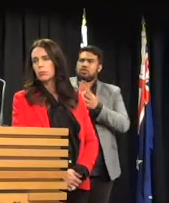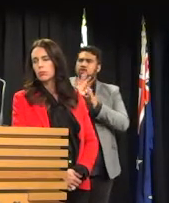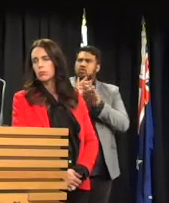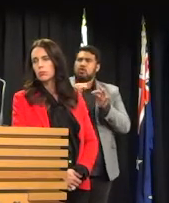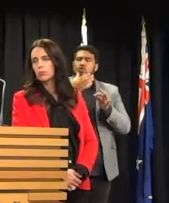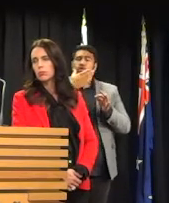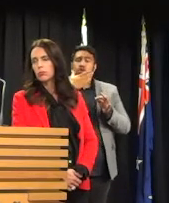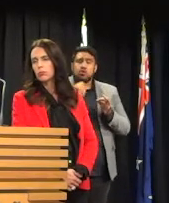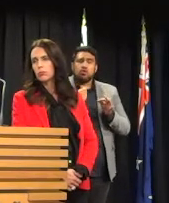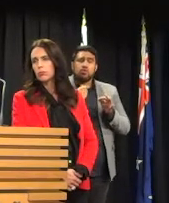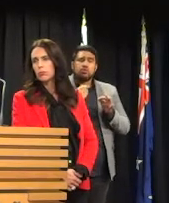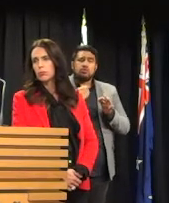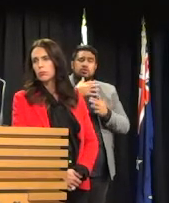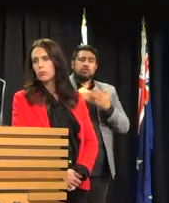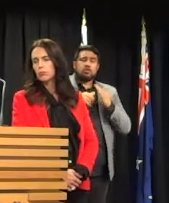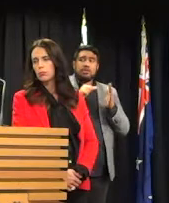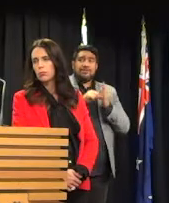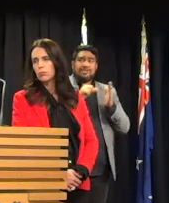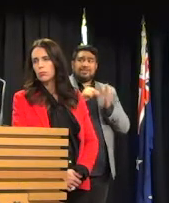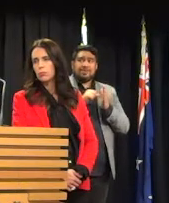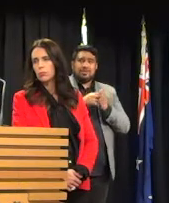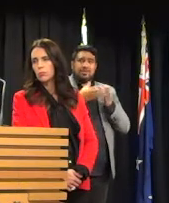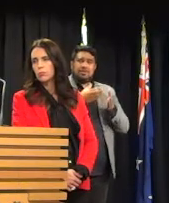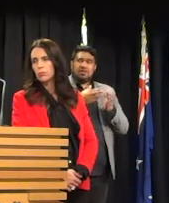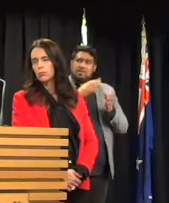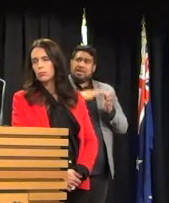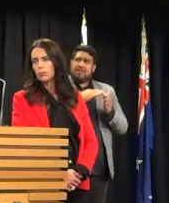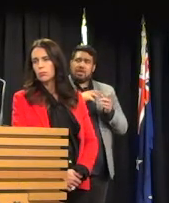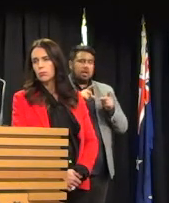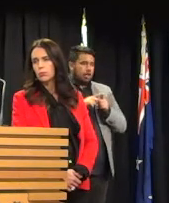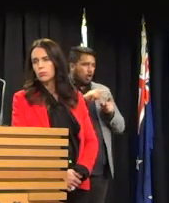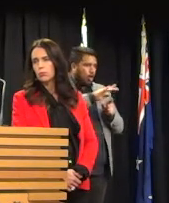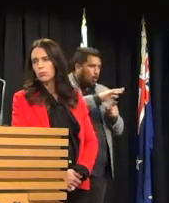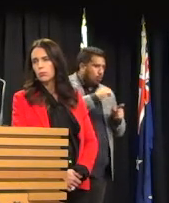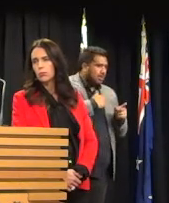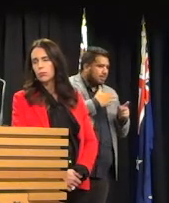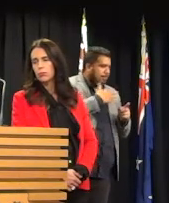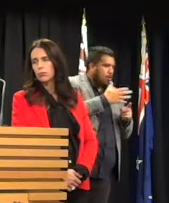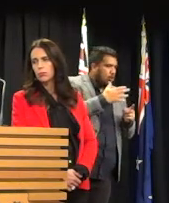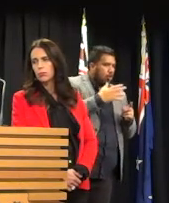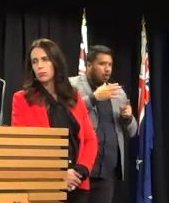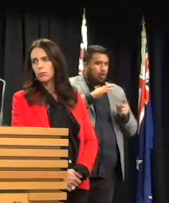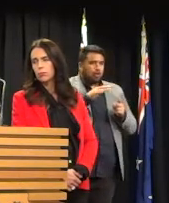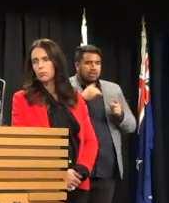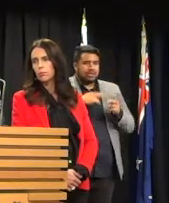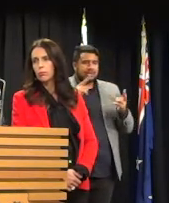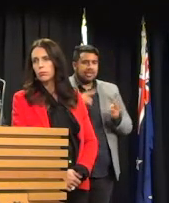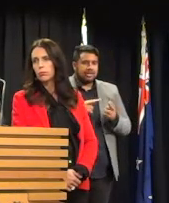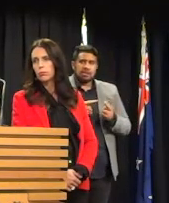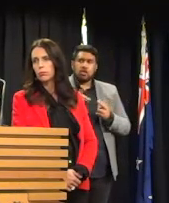able to find out who is in the greatest need and target services at it? I don't think it's